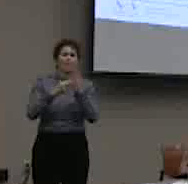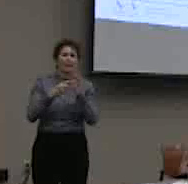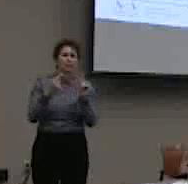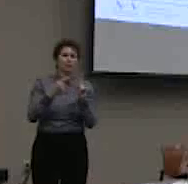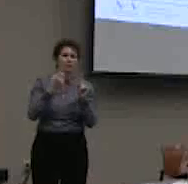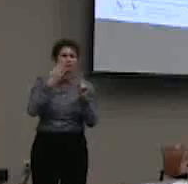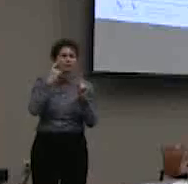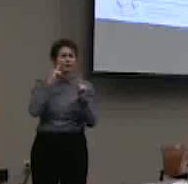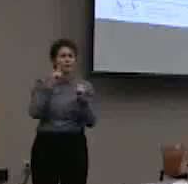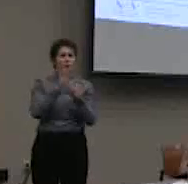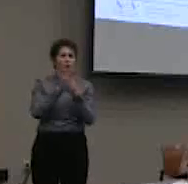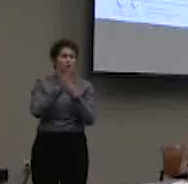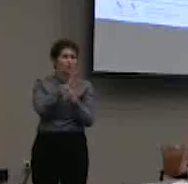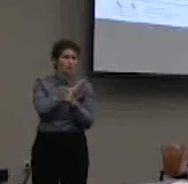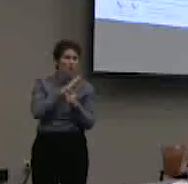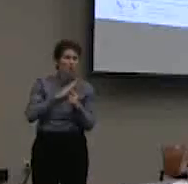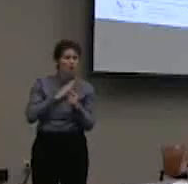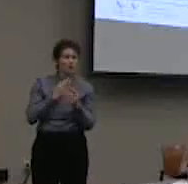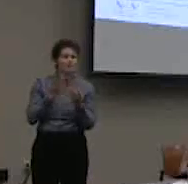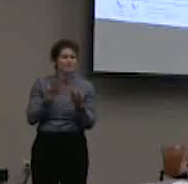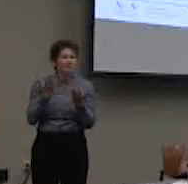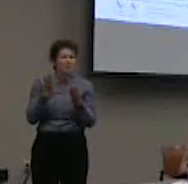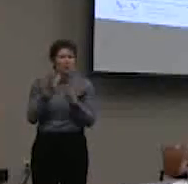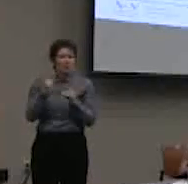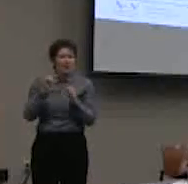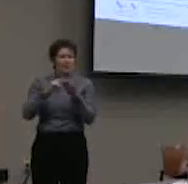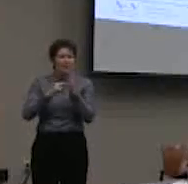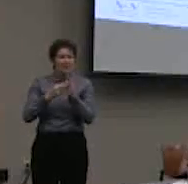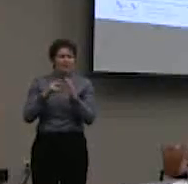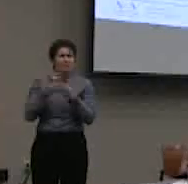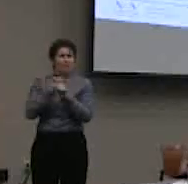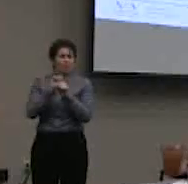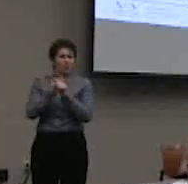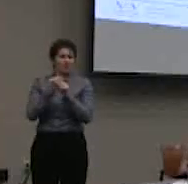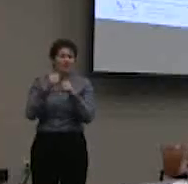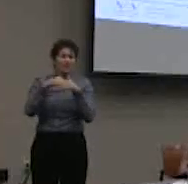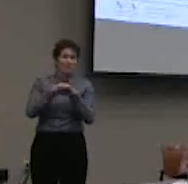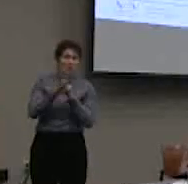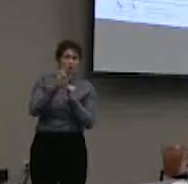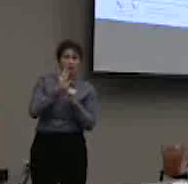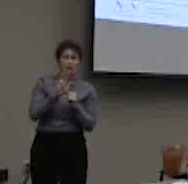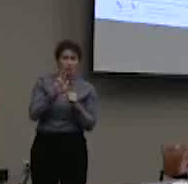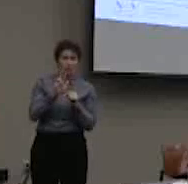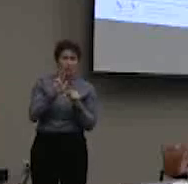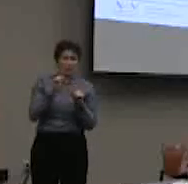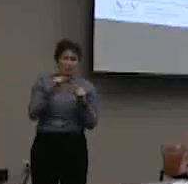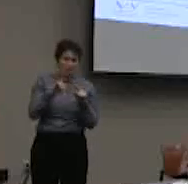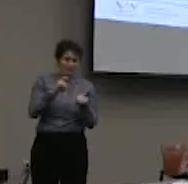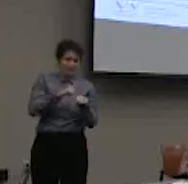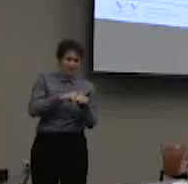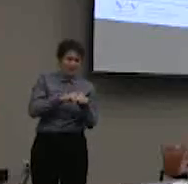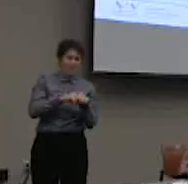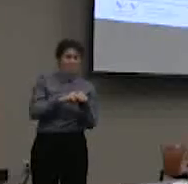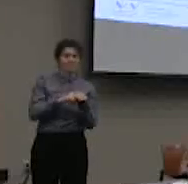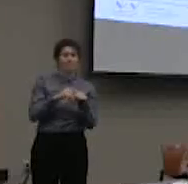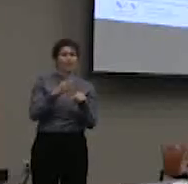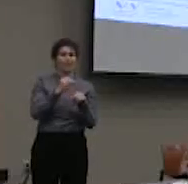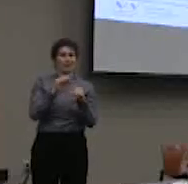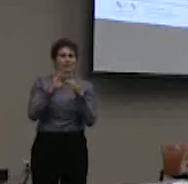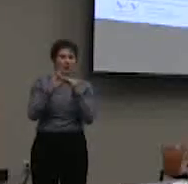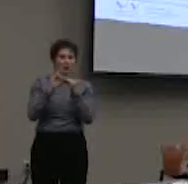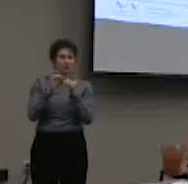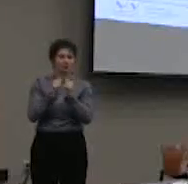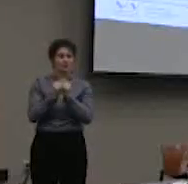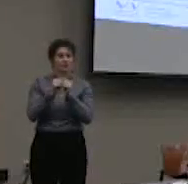mean to be working in the birth of three space and in partnership with providers so that